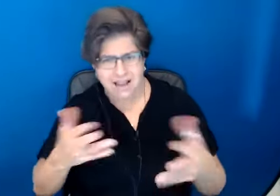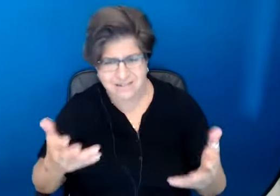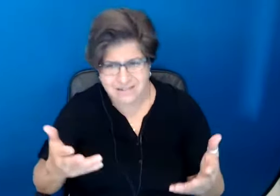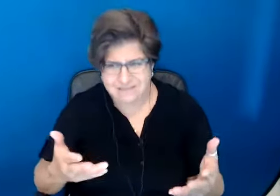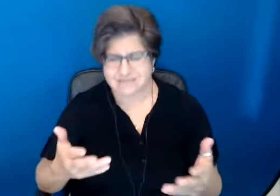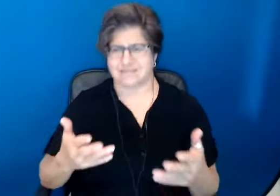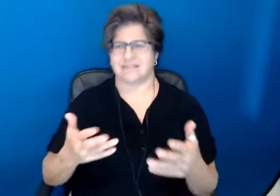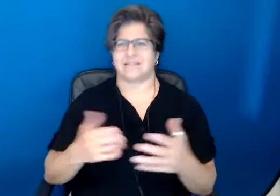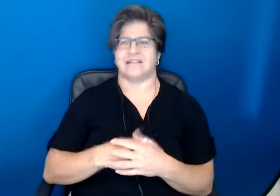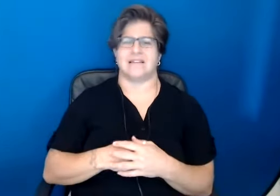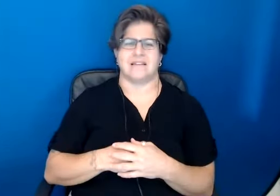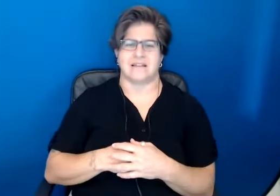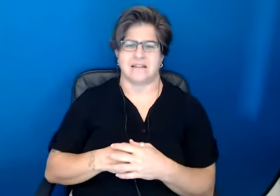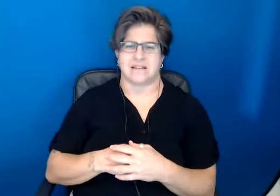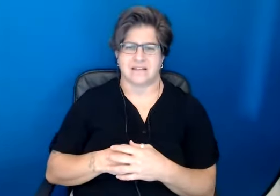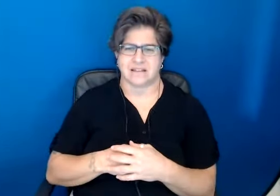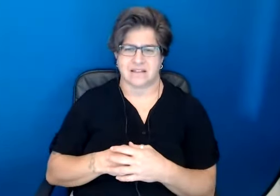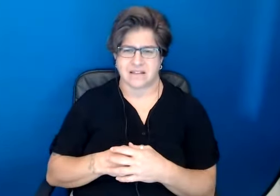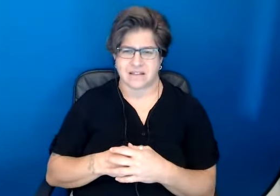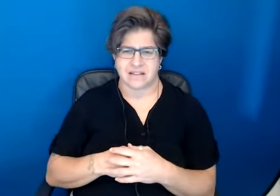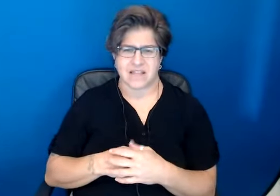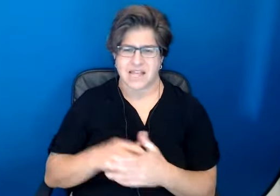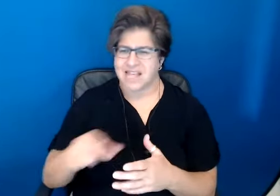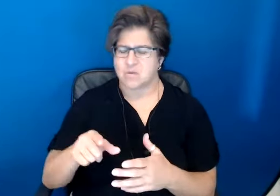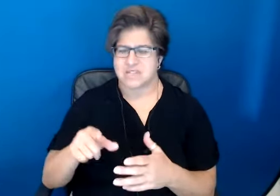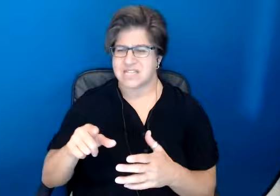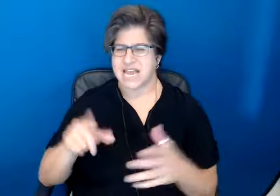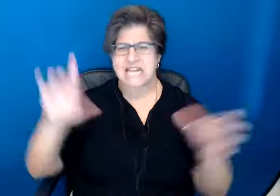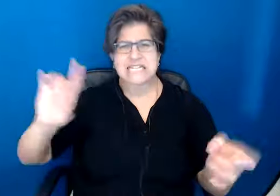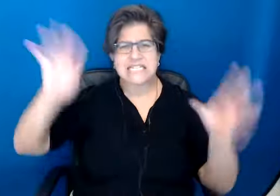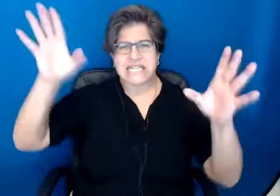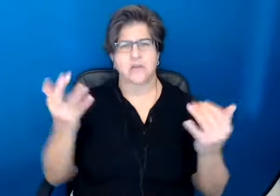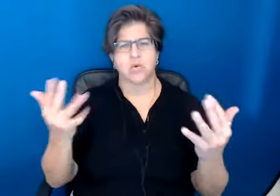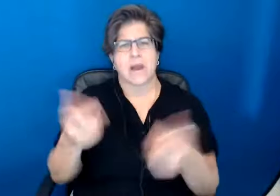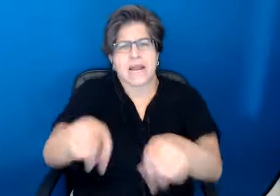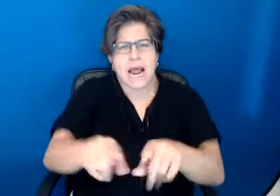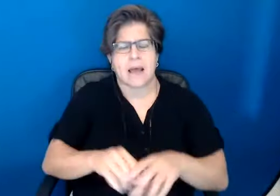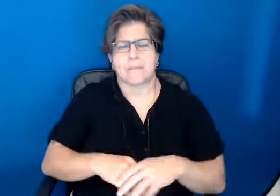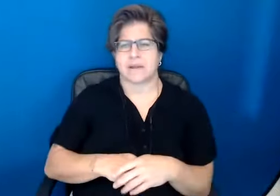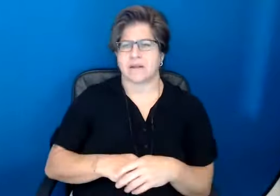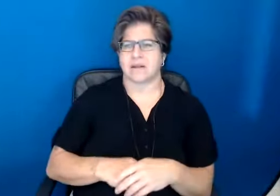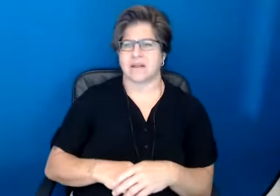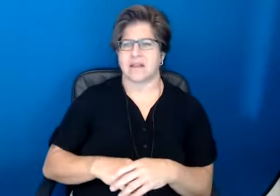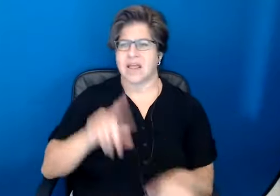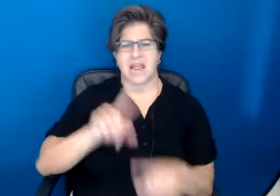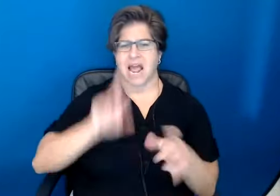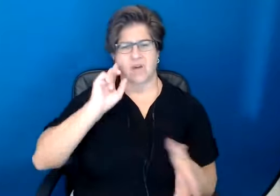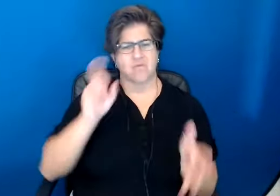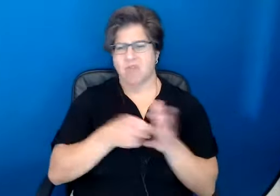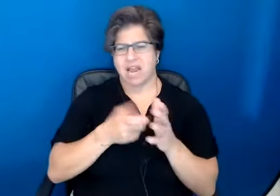know. I was a screaming demon, and I attracted a lot of violence as well, you know. And I used to tell everybody he battered me. And when I think about it